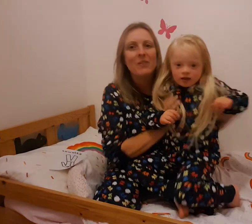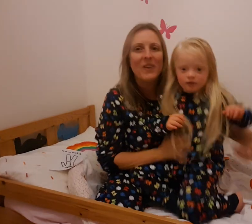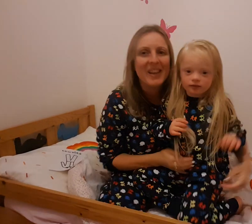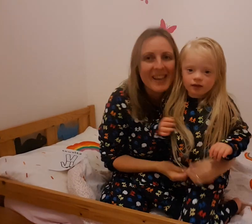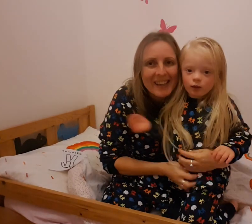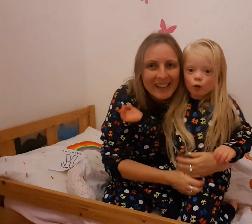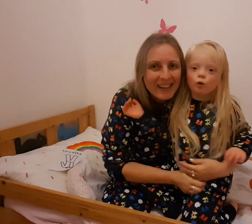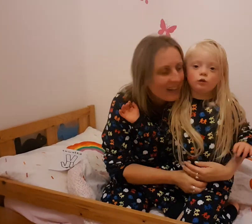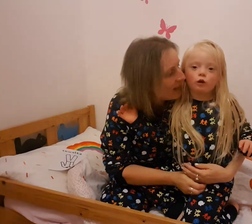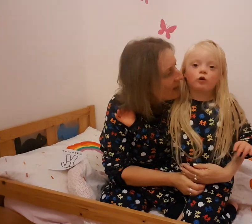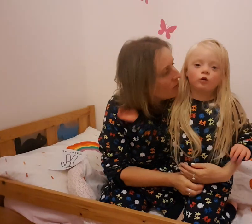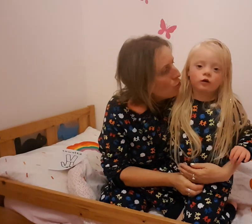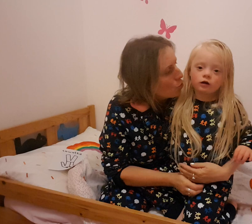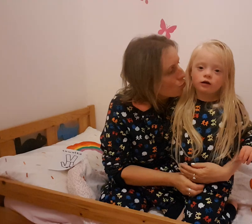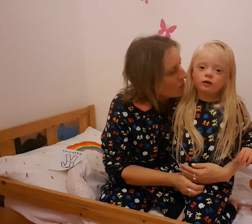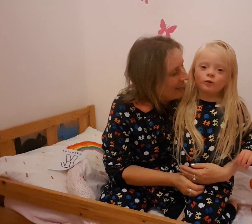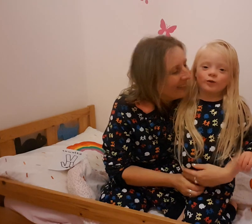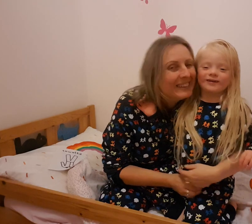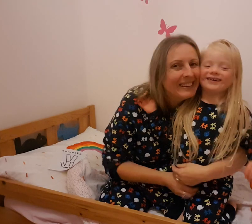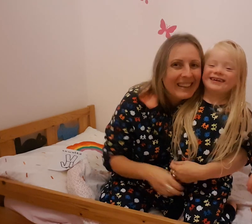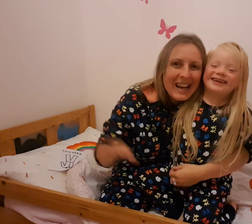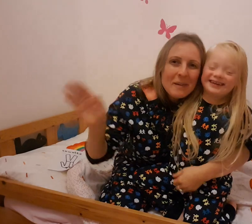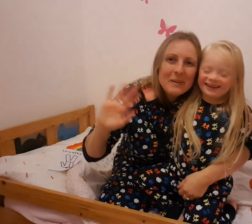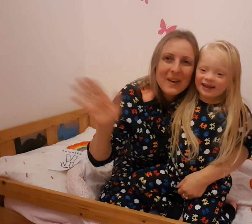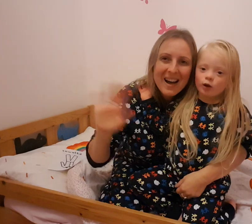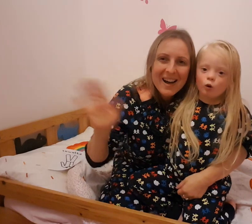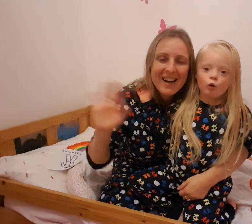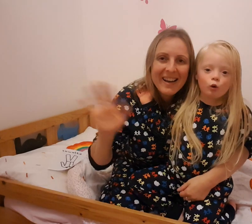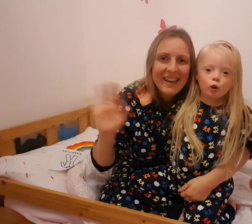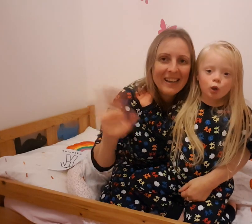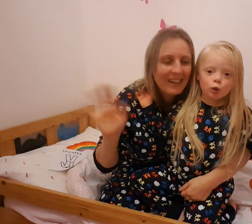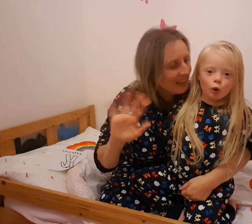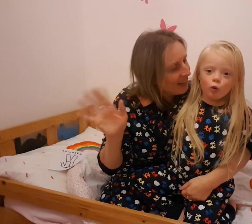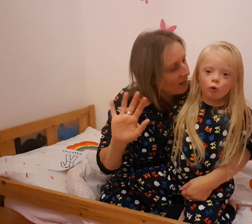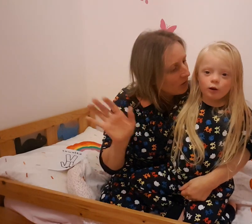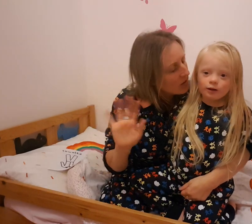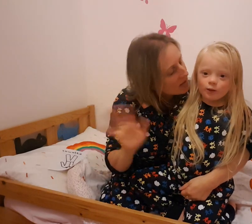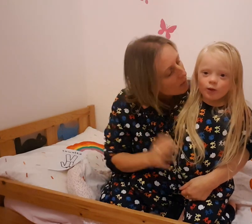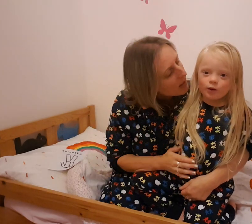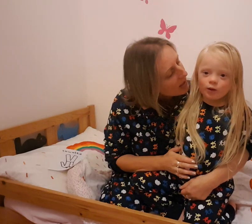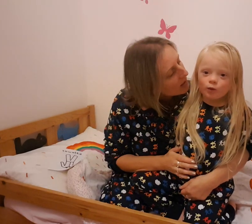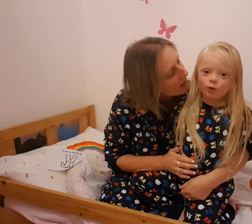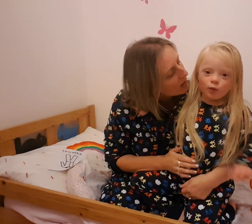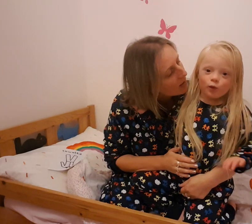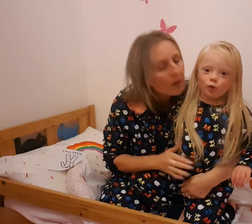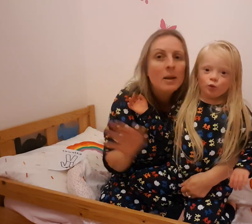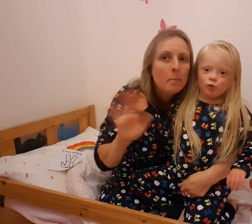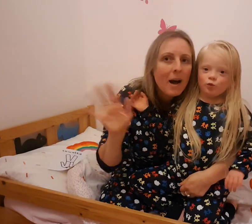everybody? Yes. Yes. Bye-bye. Bye. Say goodbye. Bye.